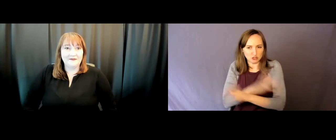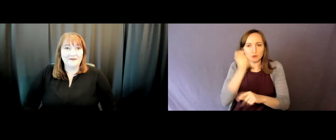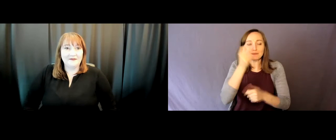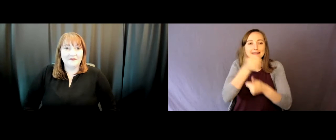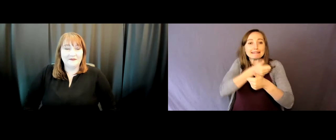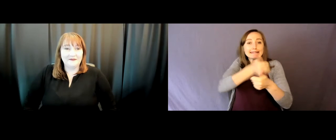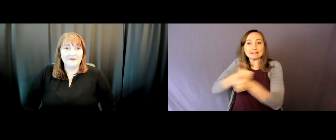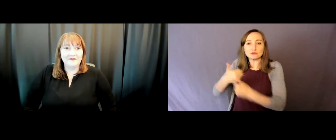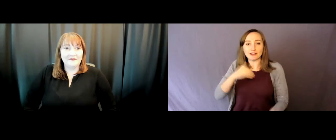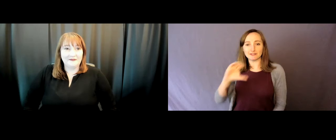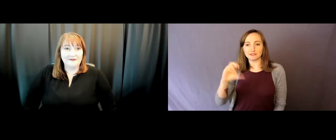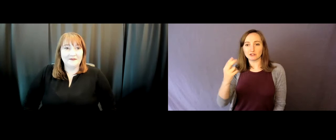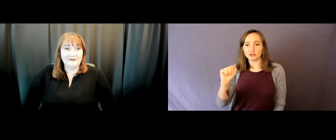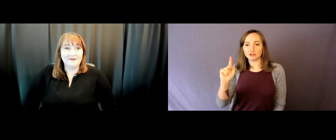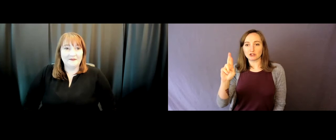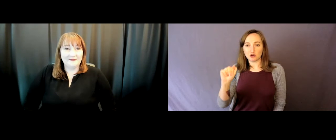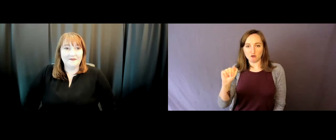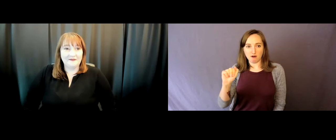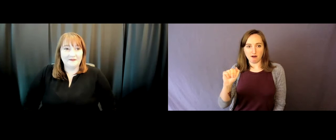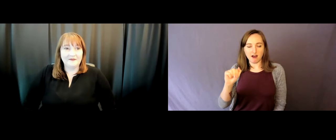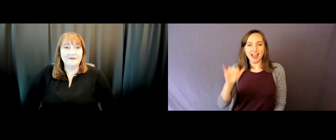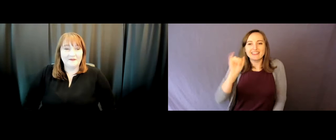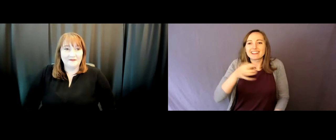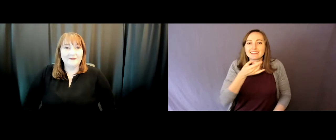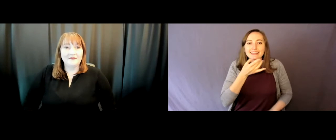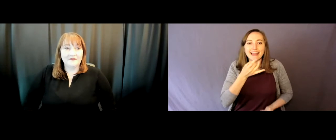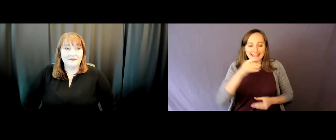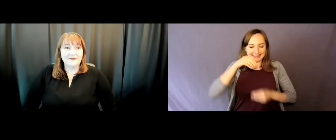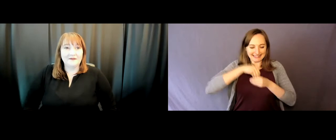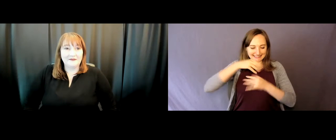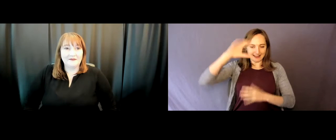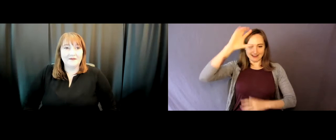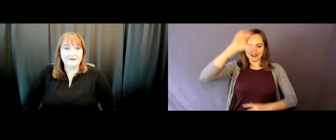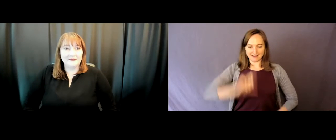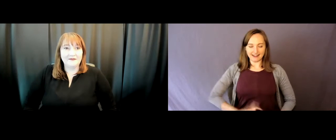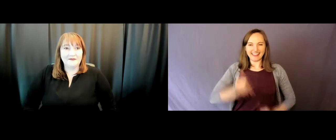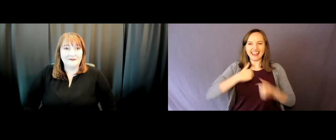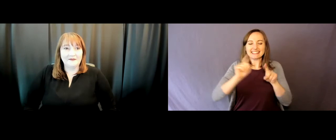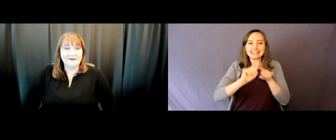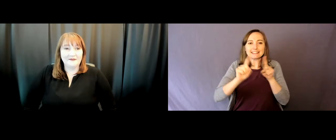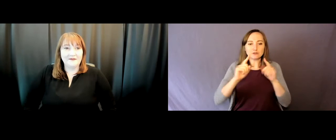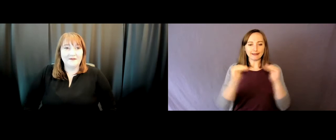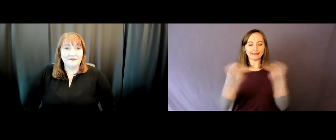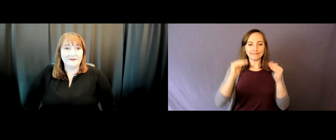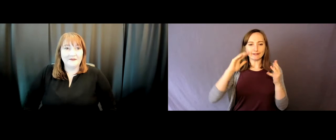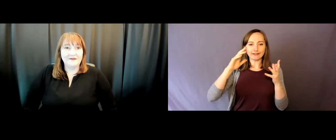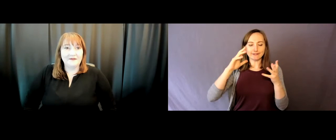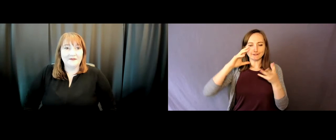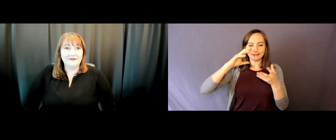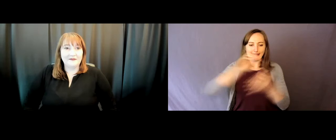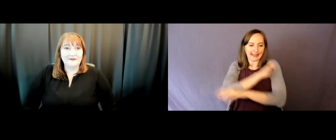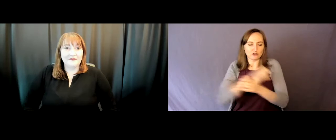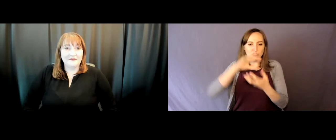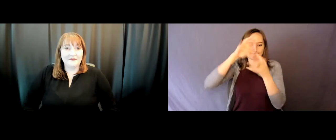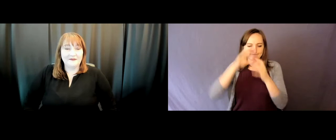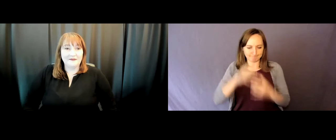has chakras, and it's a light center that's spinning at a certain frequency. And so what I'm using with my hand chakras